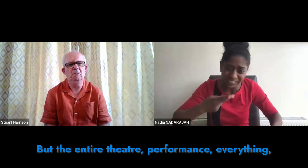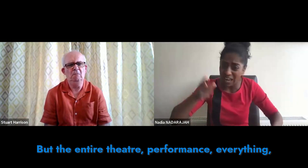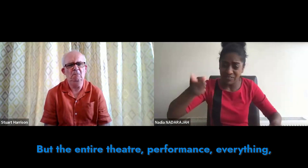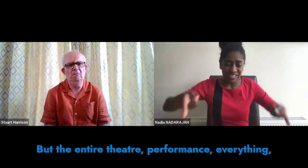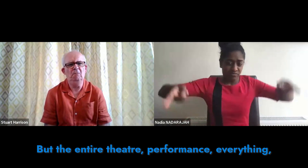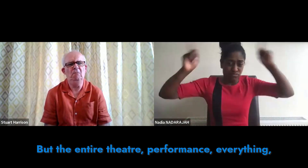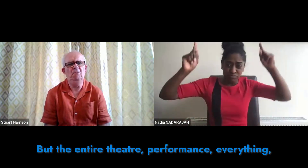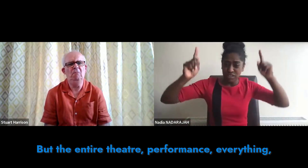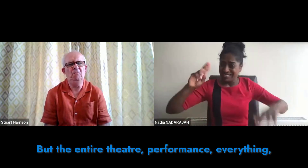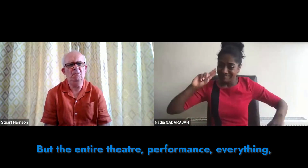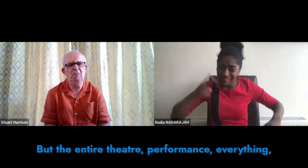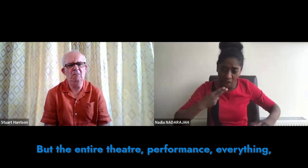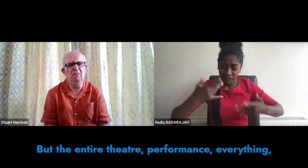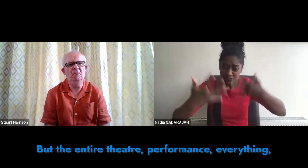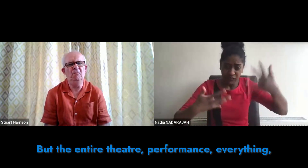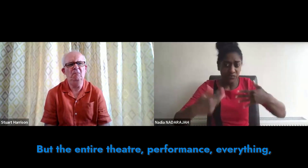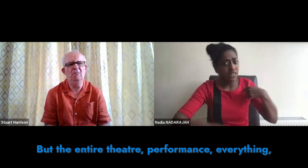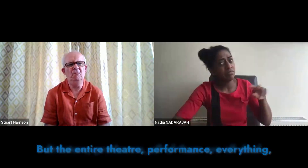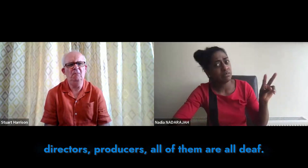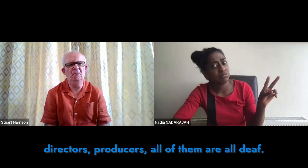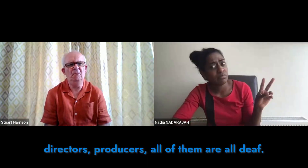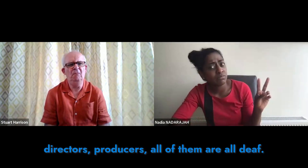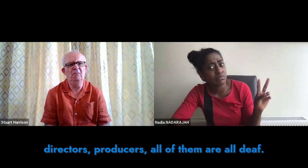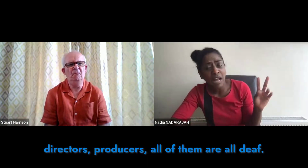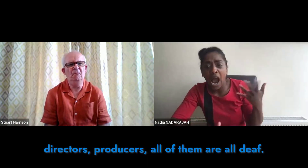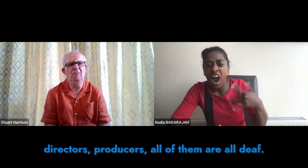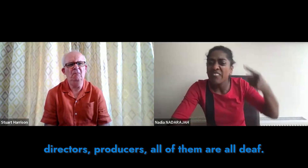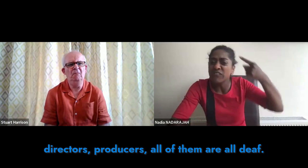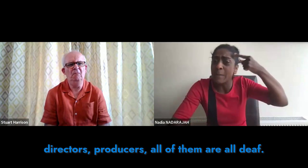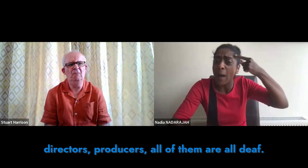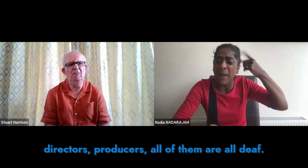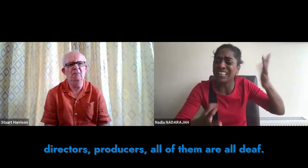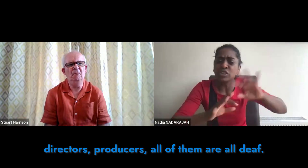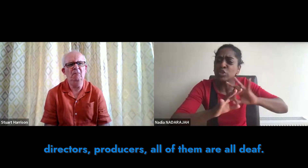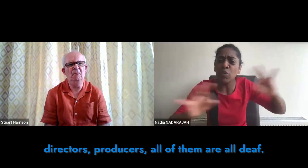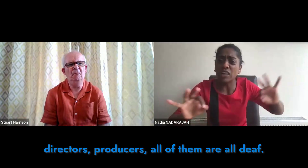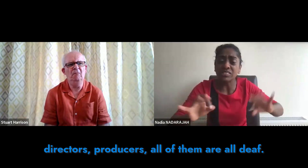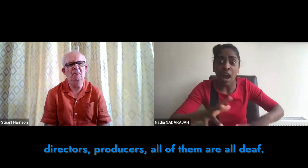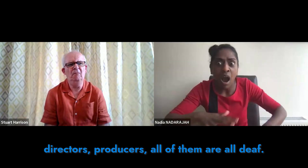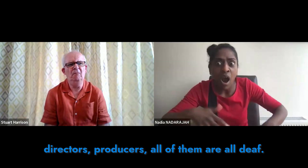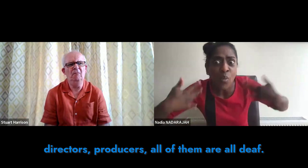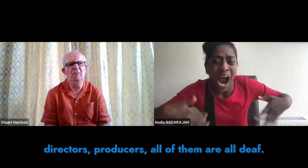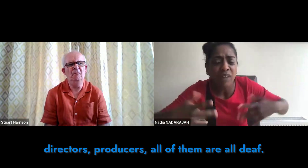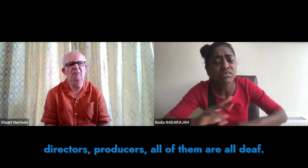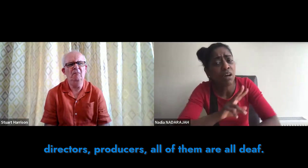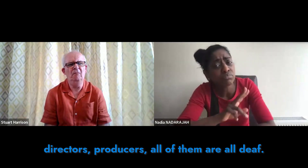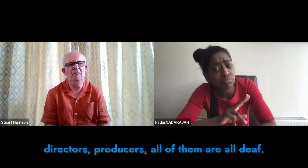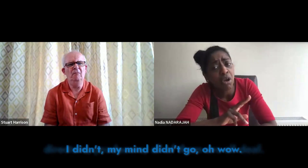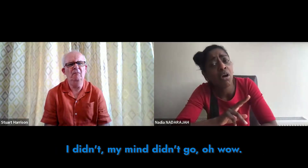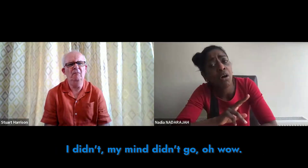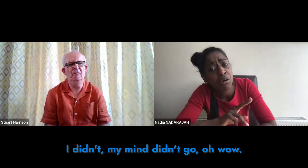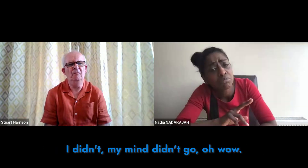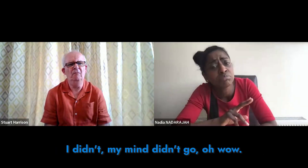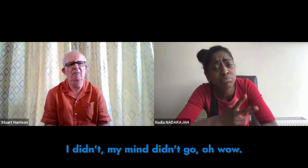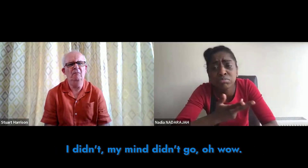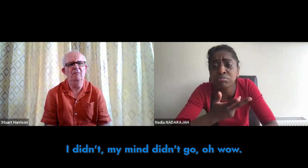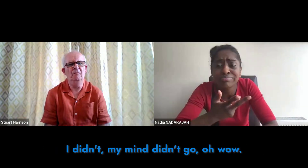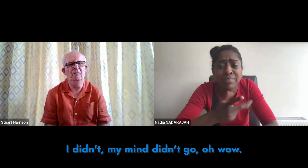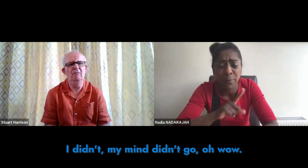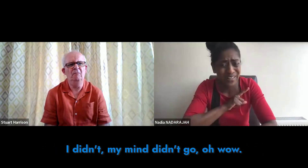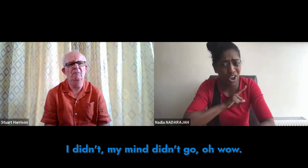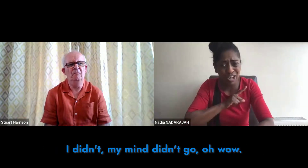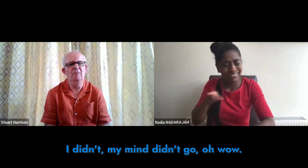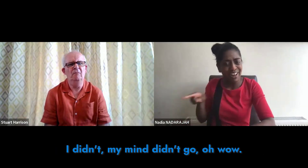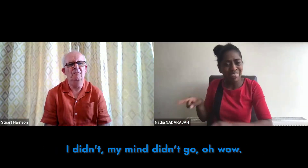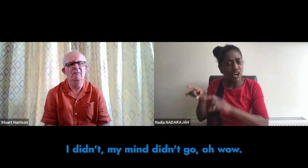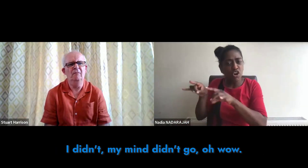theatre, performance, everything, directors, producers, all of them are all deaf." My